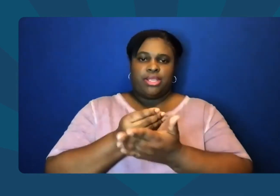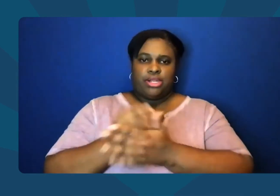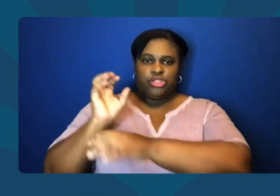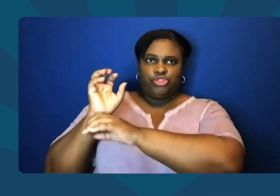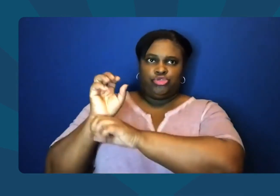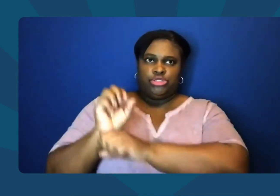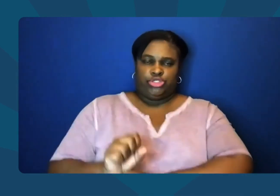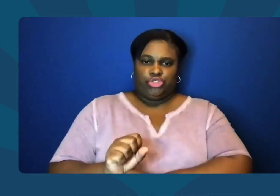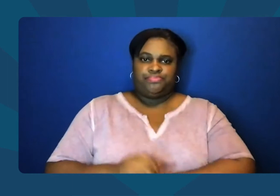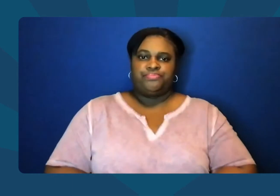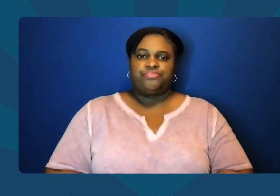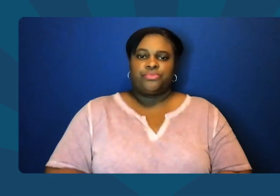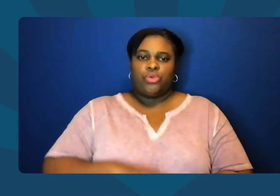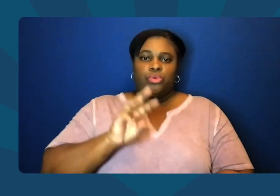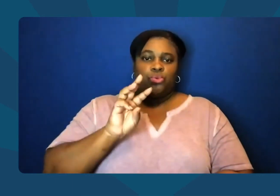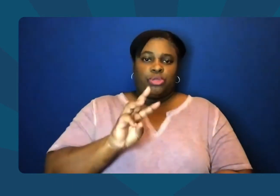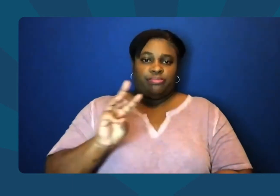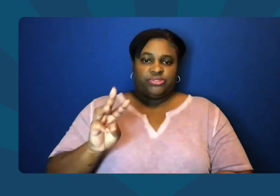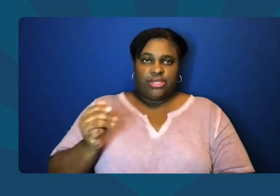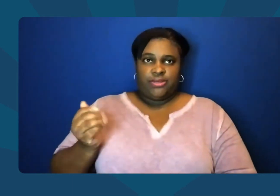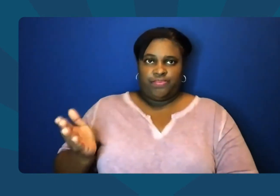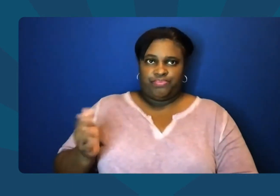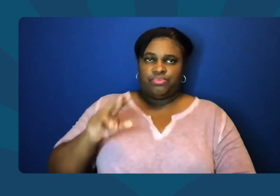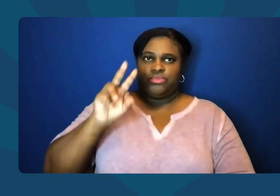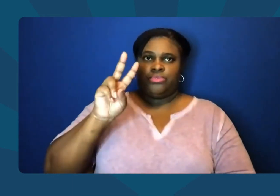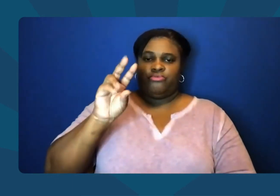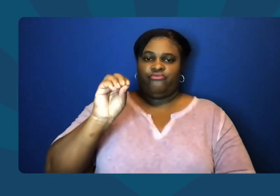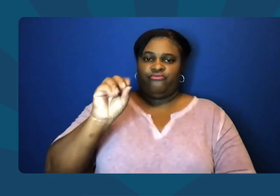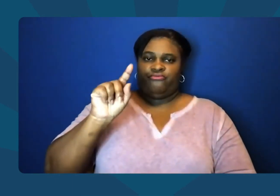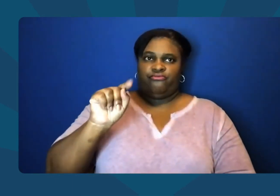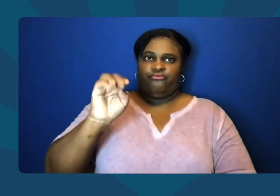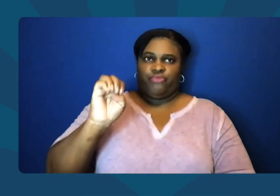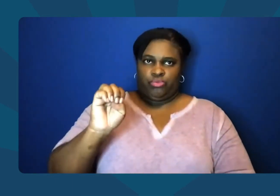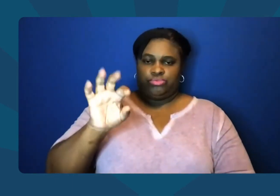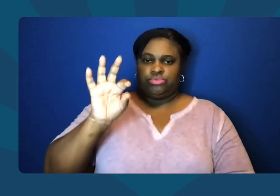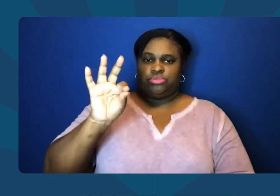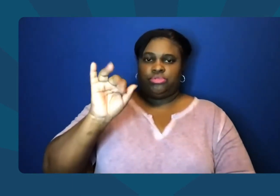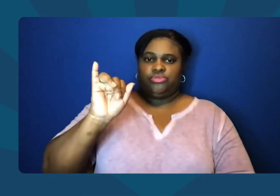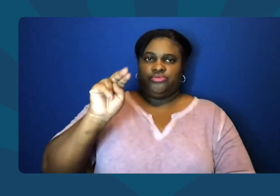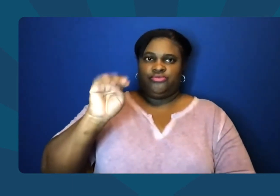traditional. Website